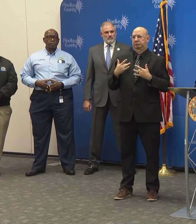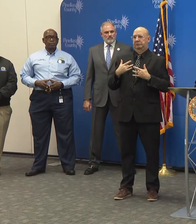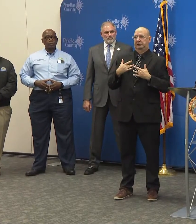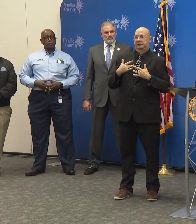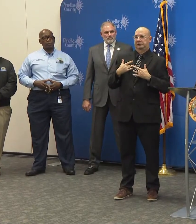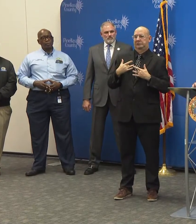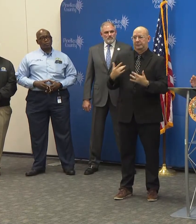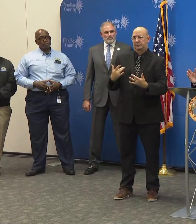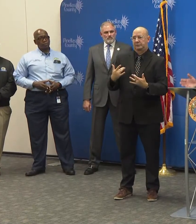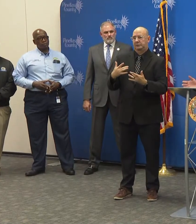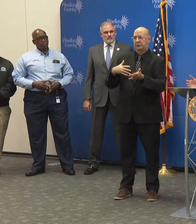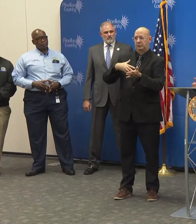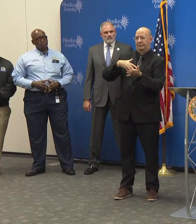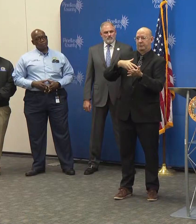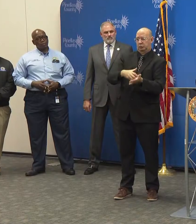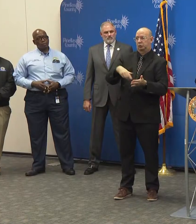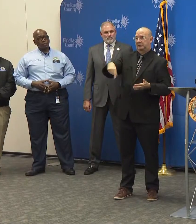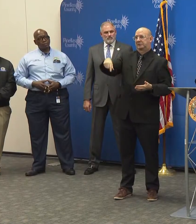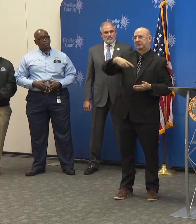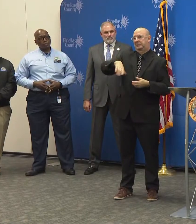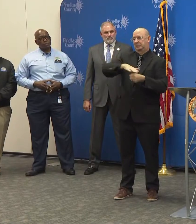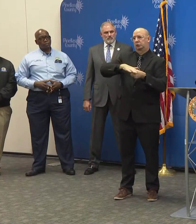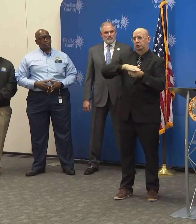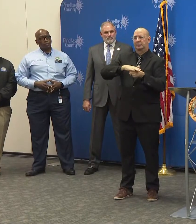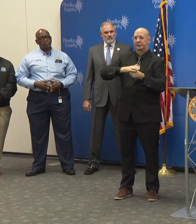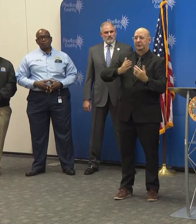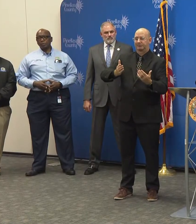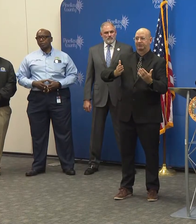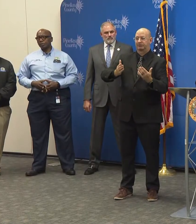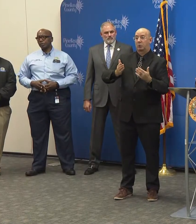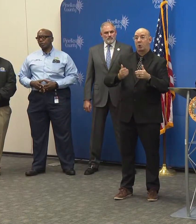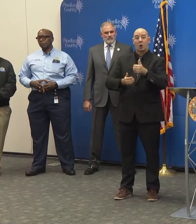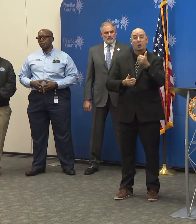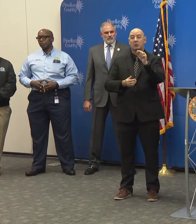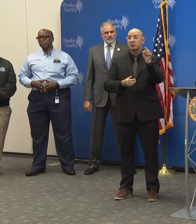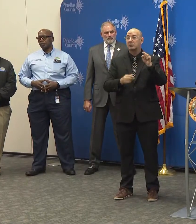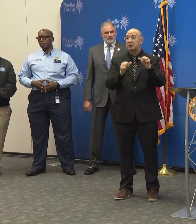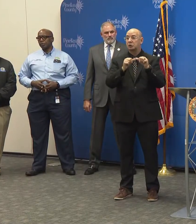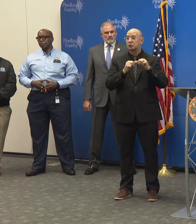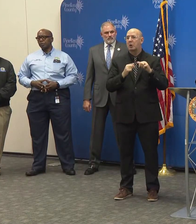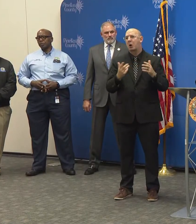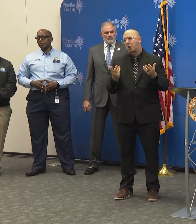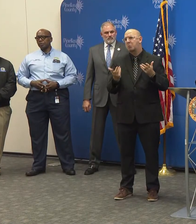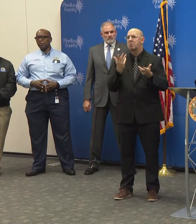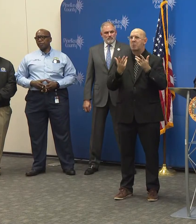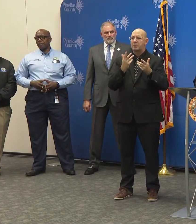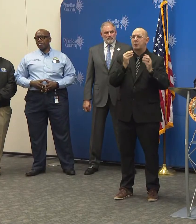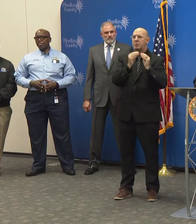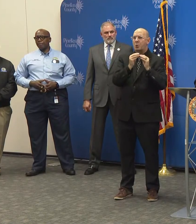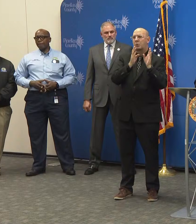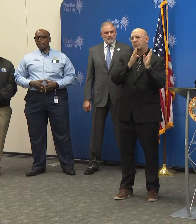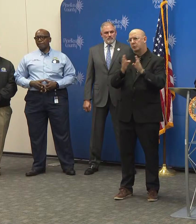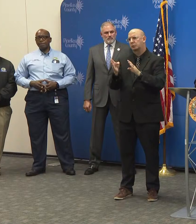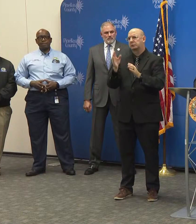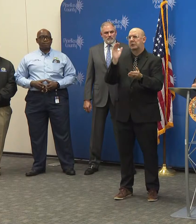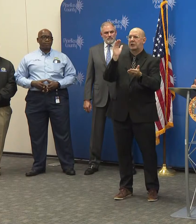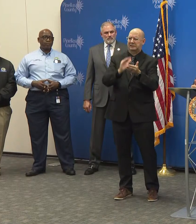area. Whereas you could have other areas that could take a storm like this and probably have less damage. Here, because of a